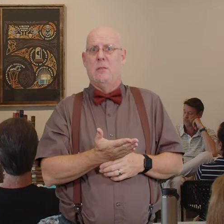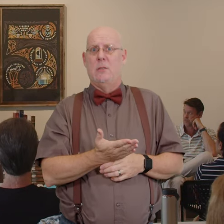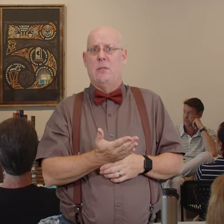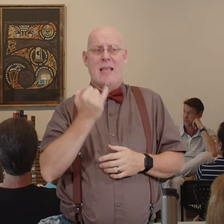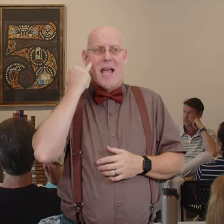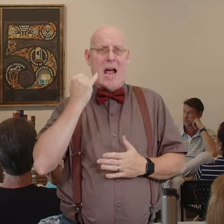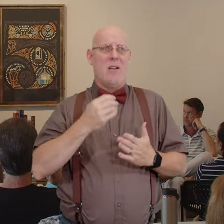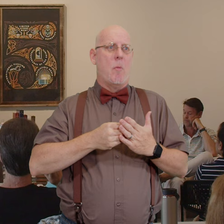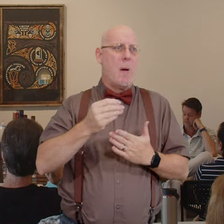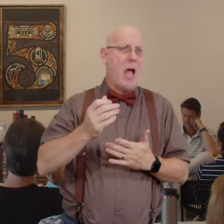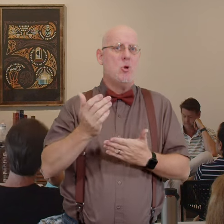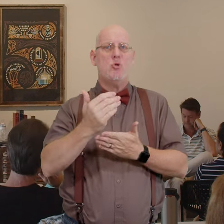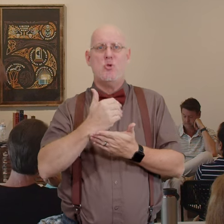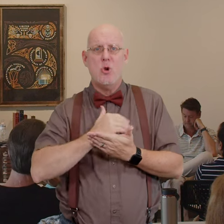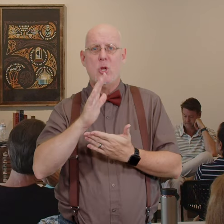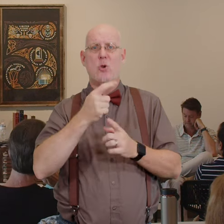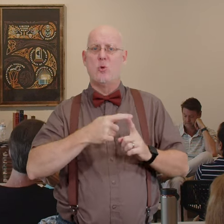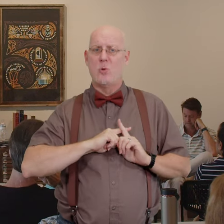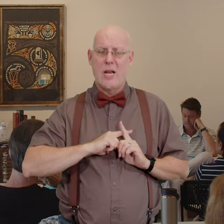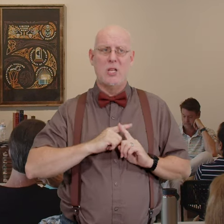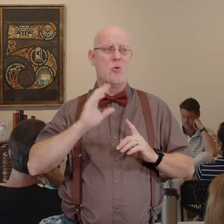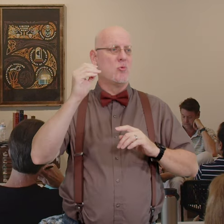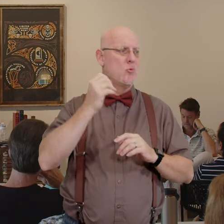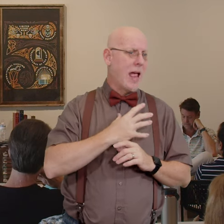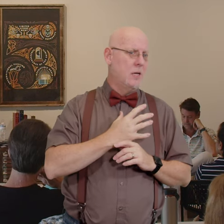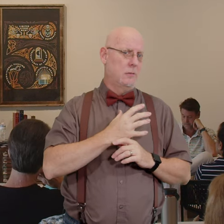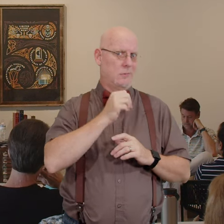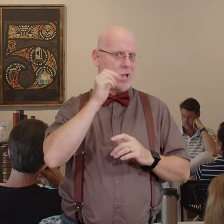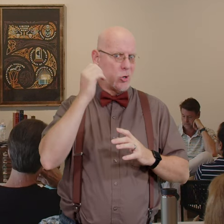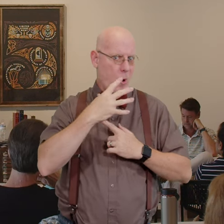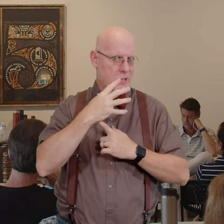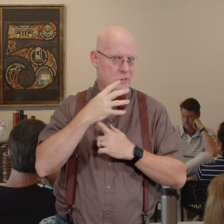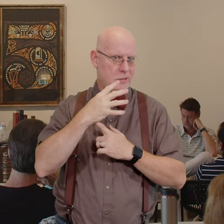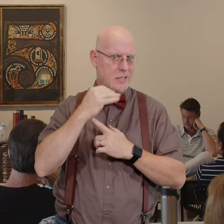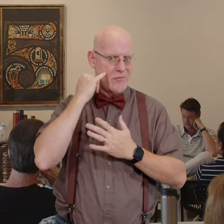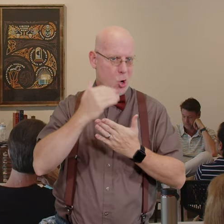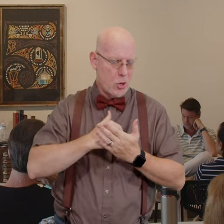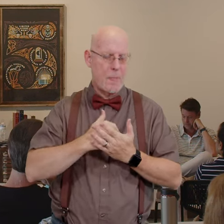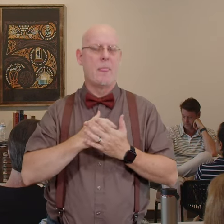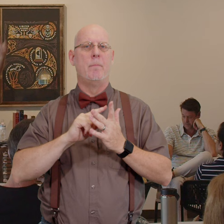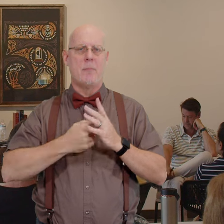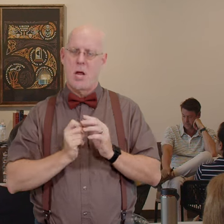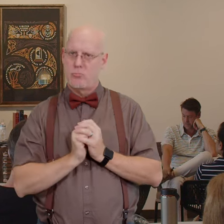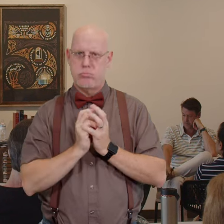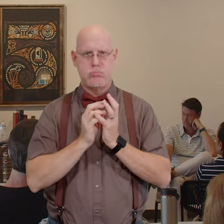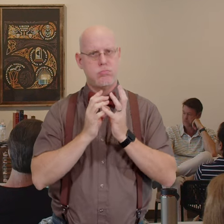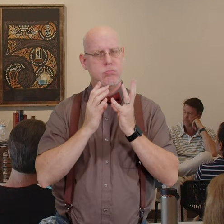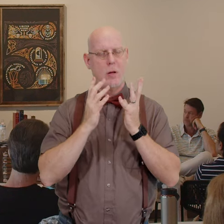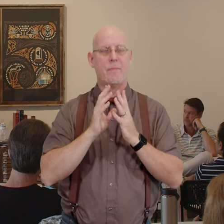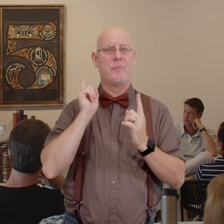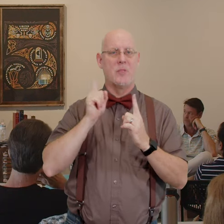whole idea of buying or earning your Christianity or grace, which is not grace if it's earned, began to kind of rapidly